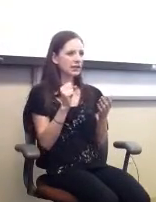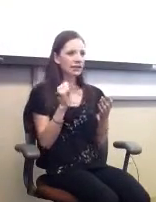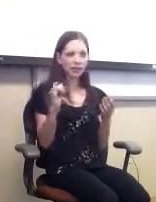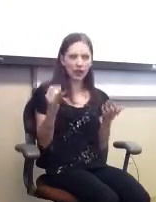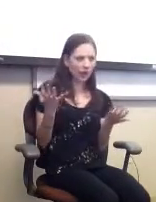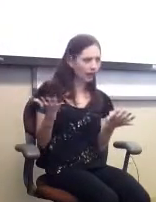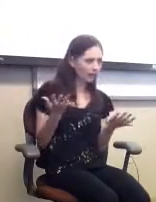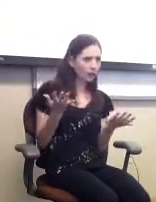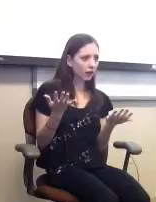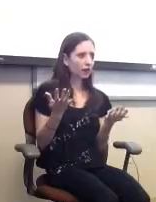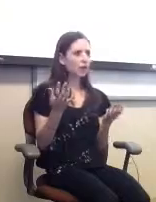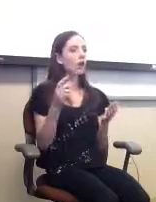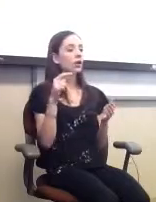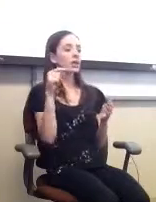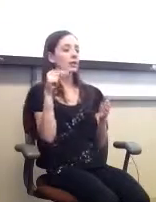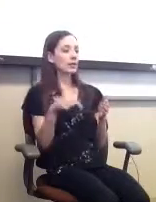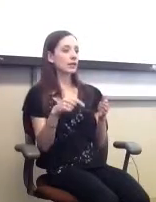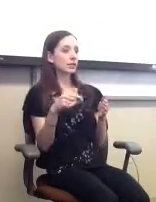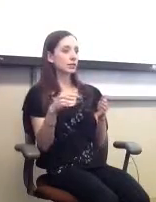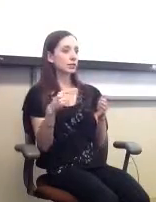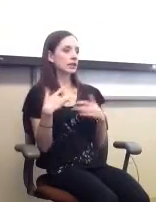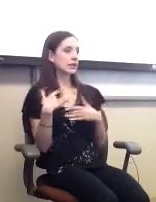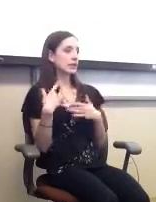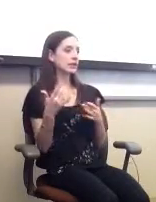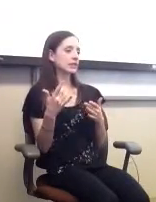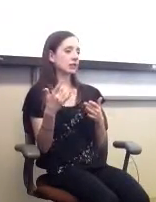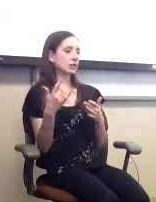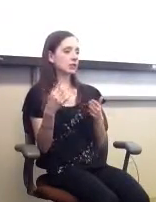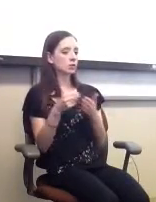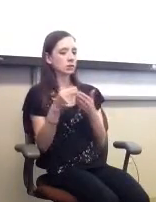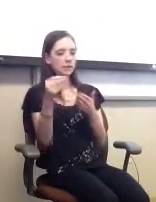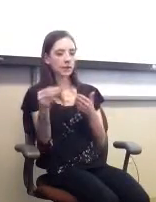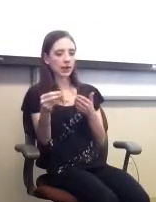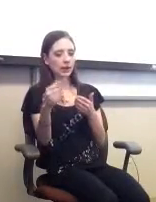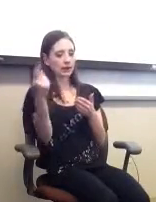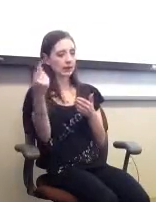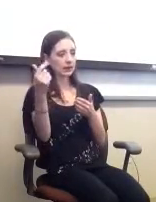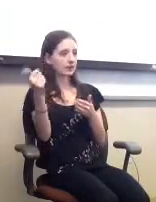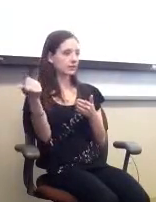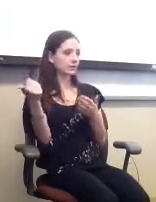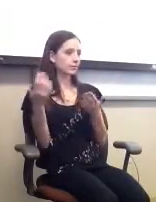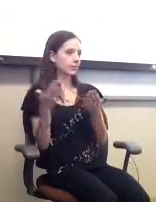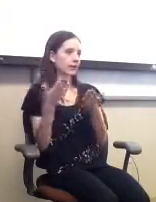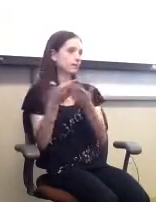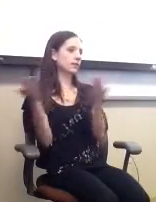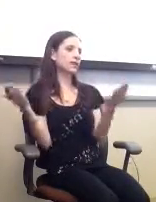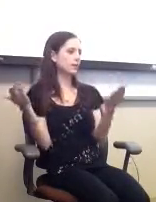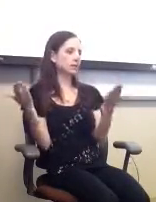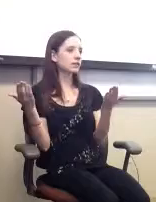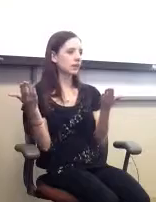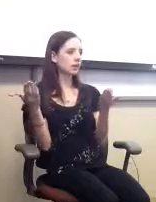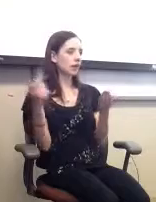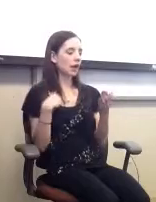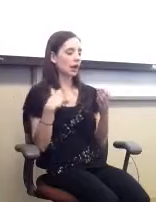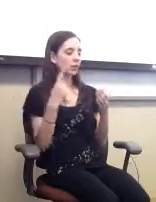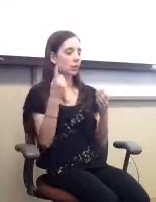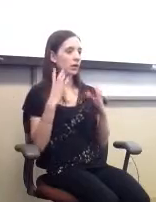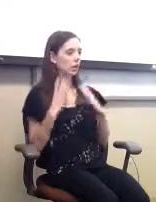will be considered once we start purchasing this, that, or the other. I had a client who had, his financial contribution was $853 a